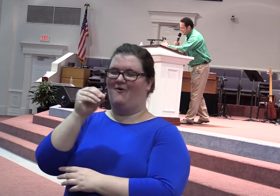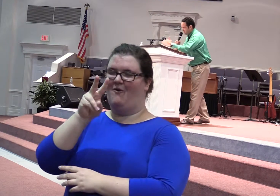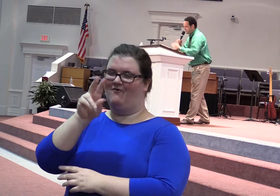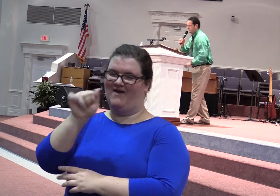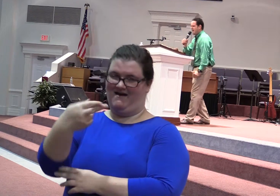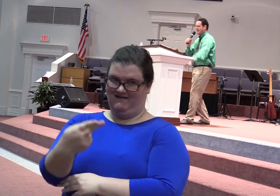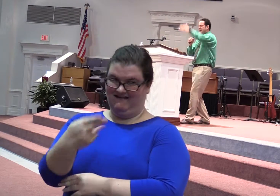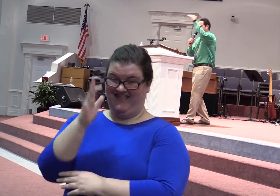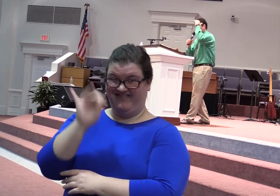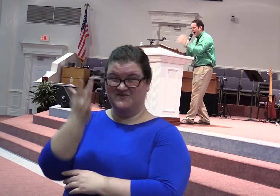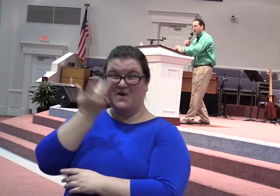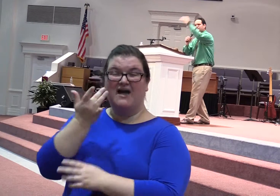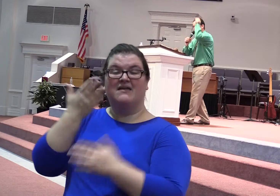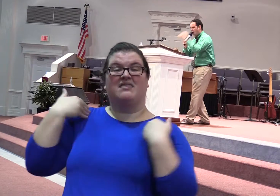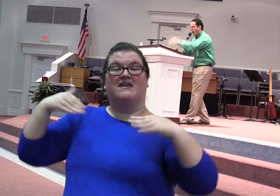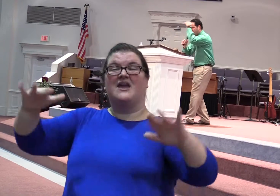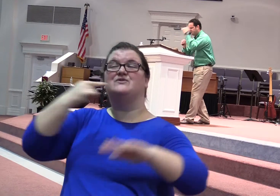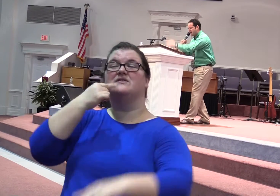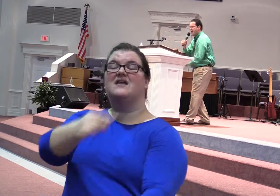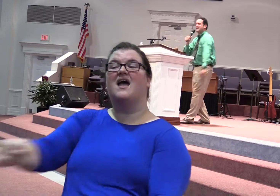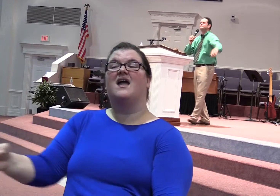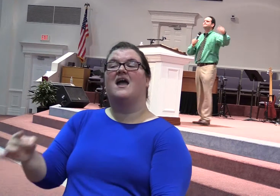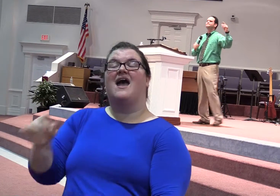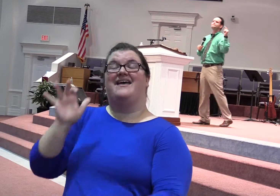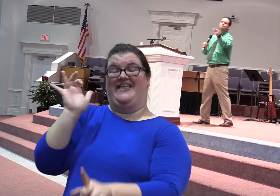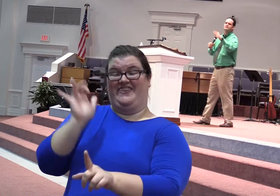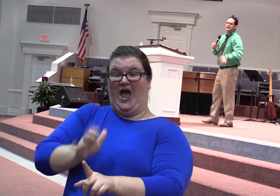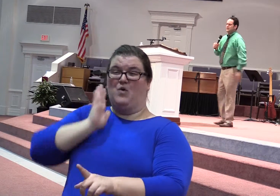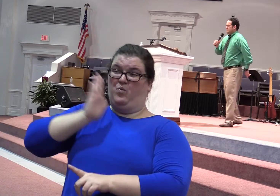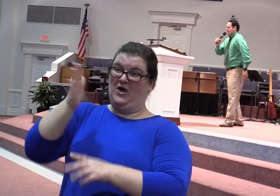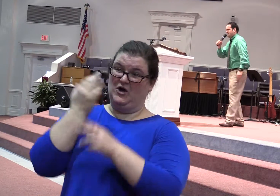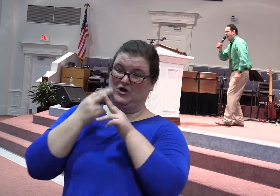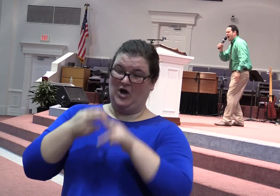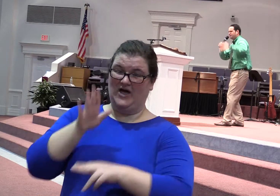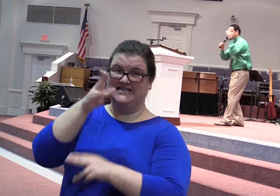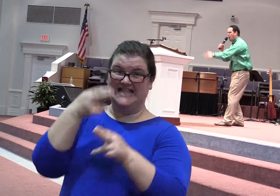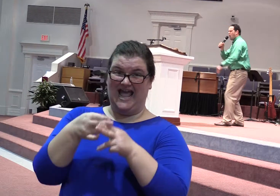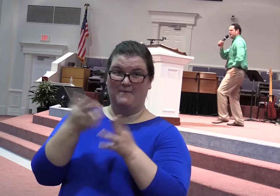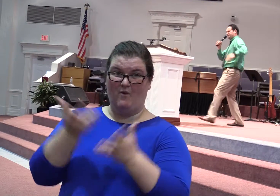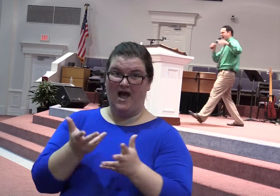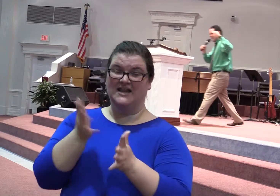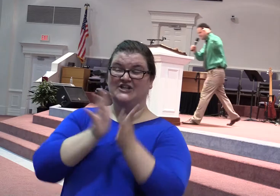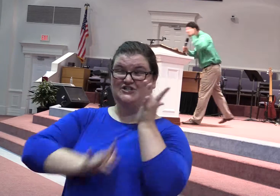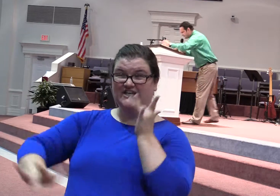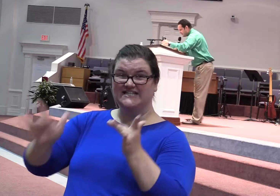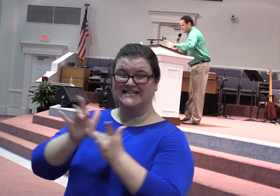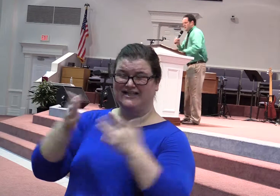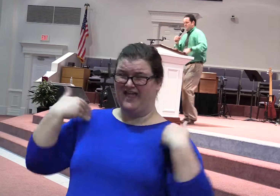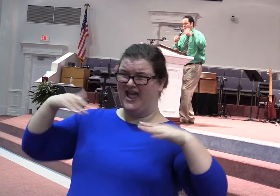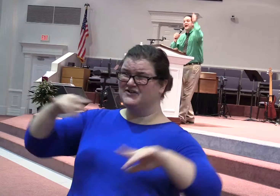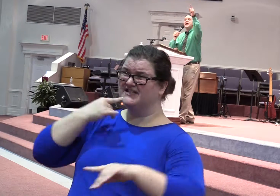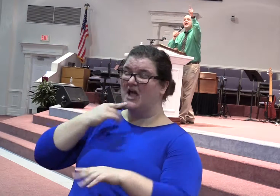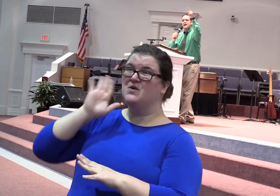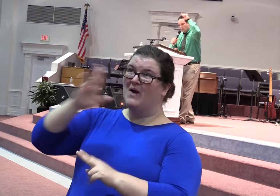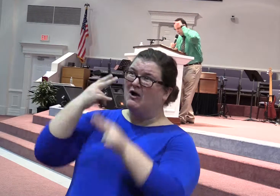the angel said, and thou shalt call his name Jesus. And thou shalt call his name Jesus.